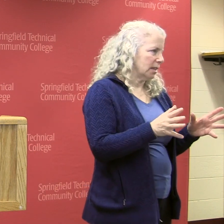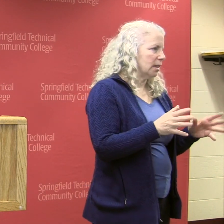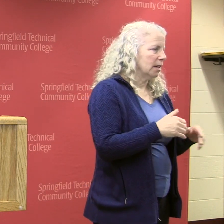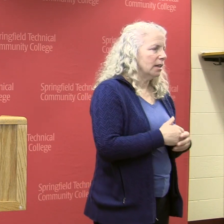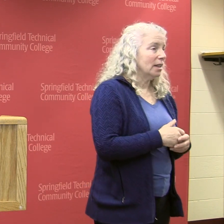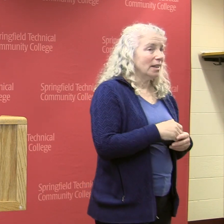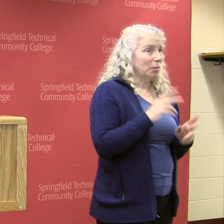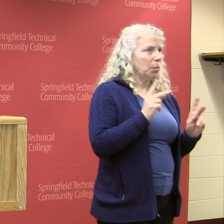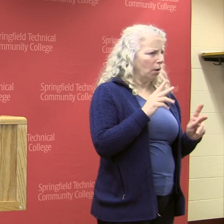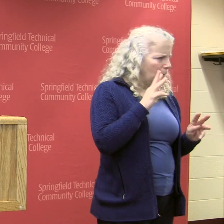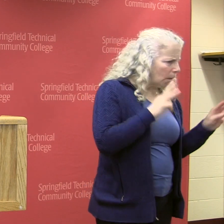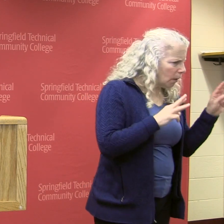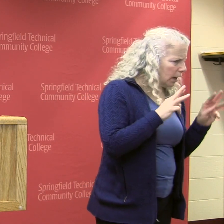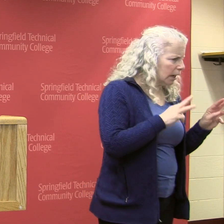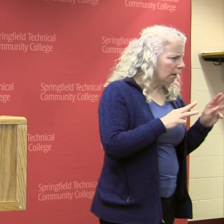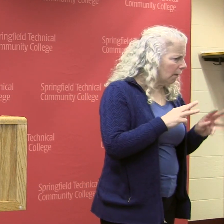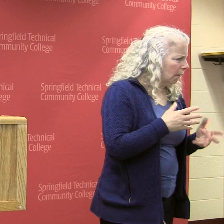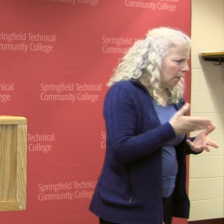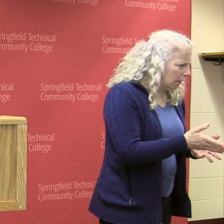worried.